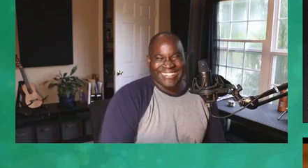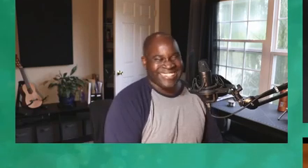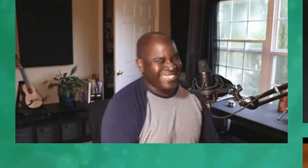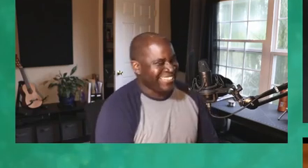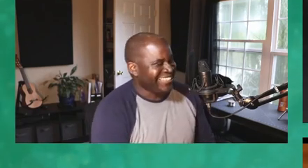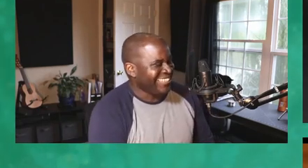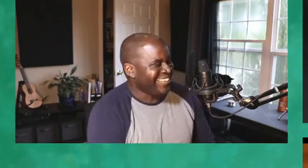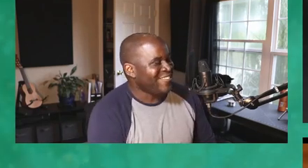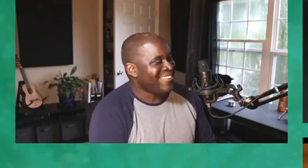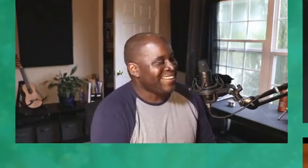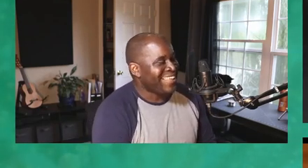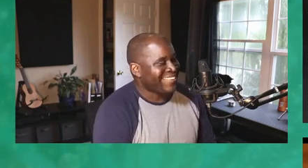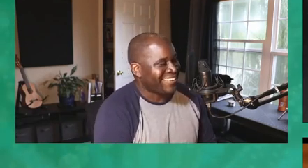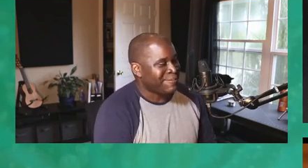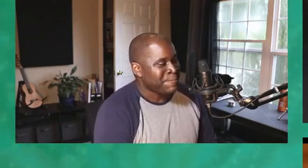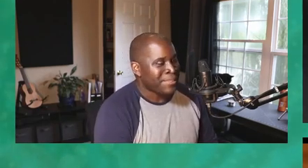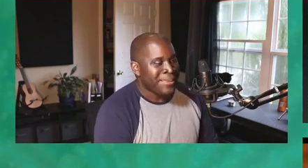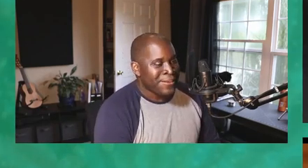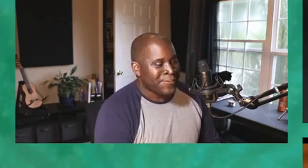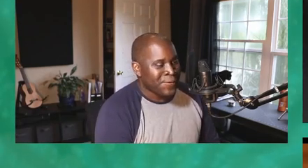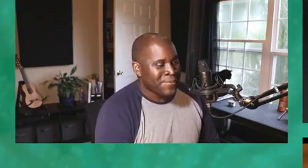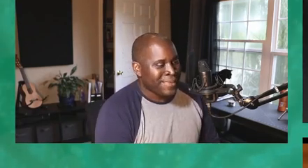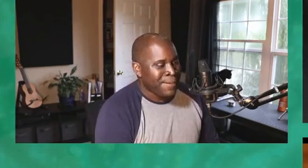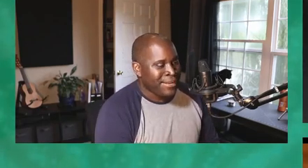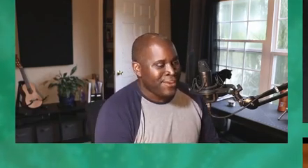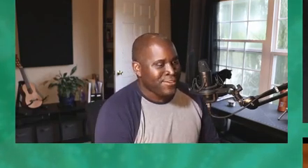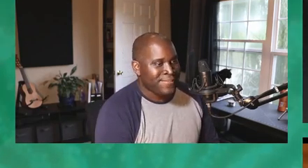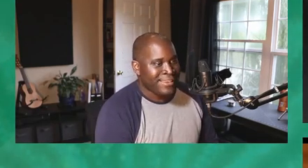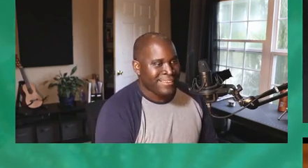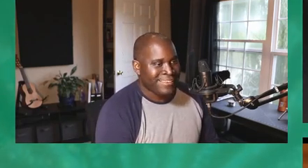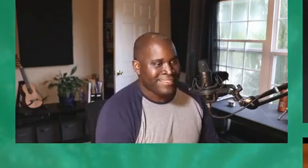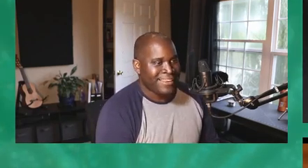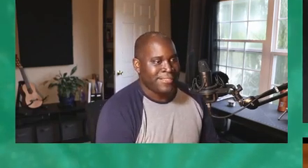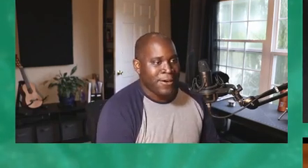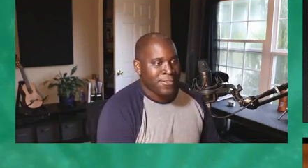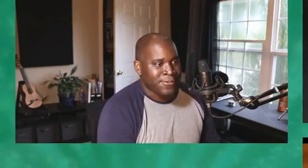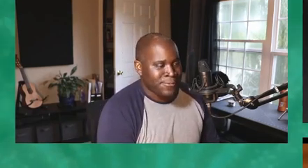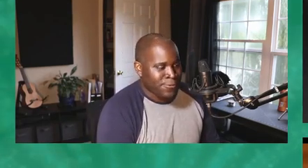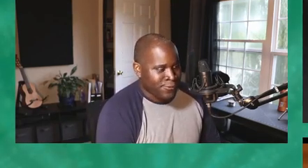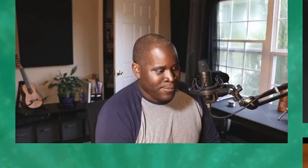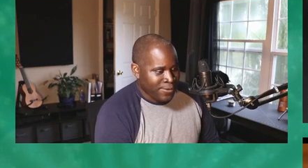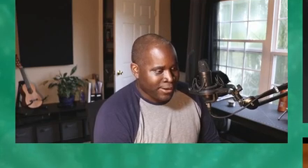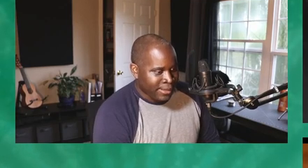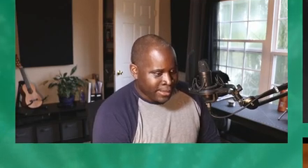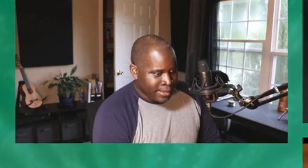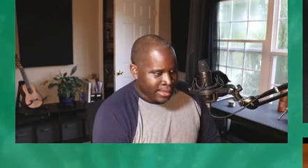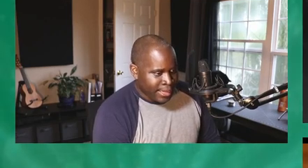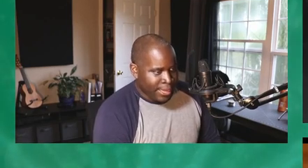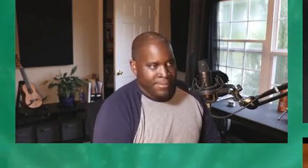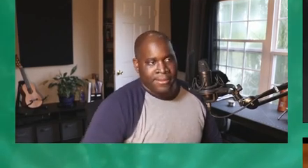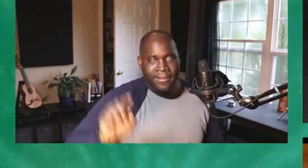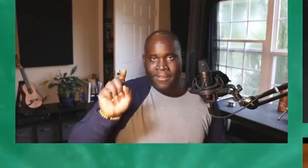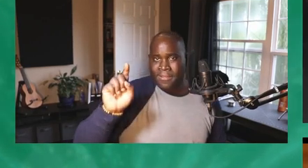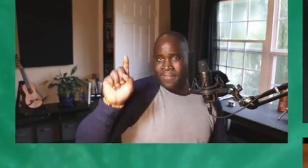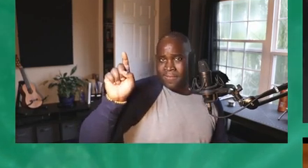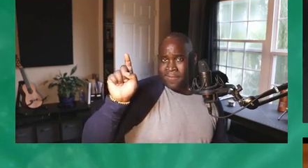That. She's indexing. So it's a combination of indexing and signing. Oh, there's some more.